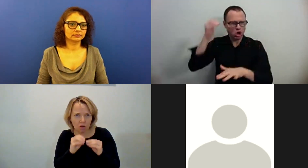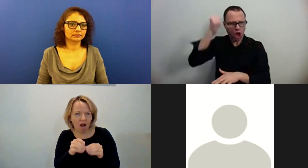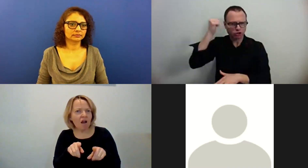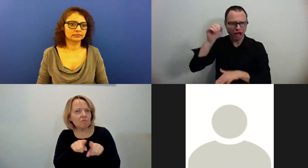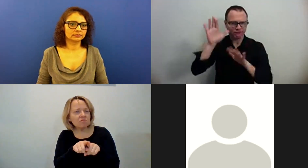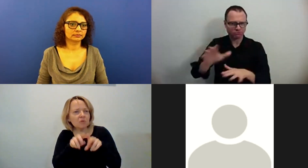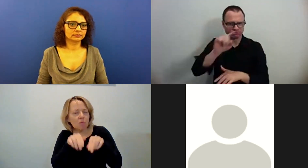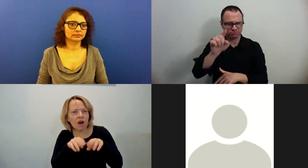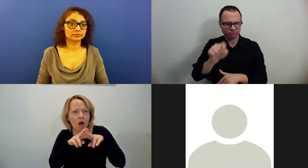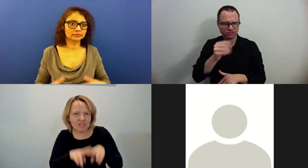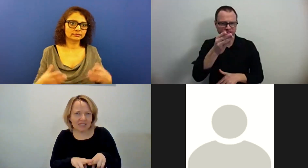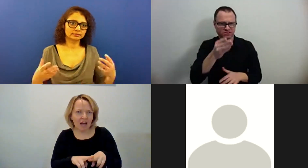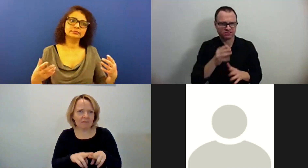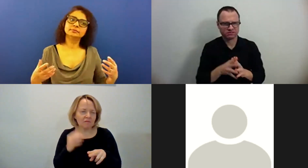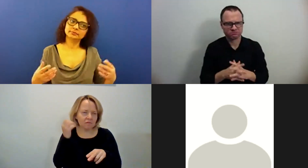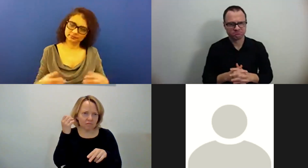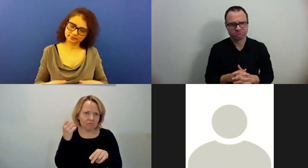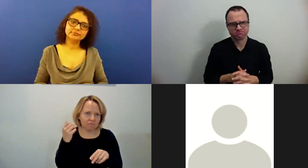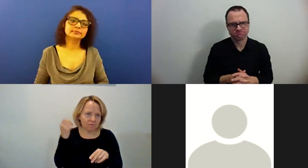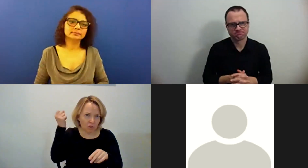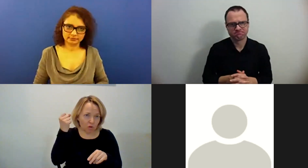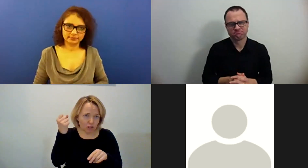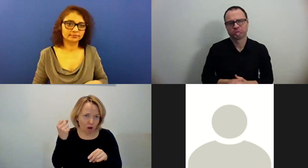Maybe they weren't able to